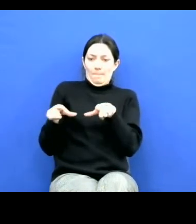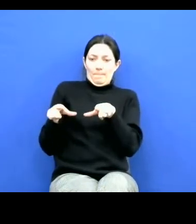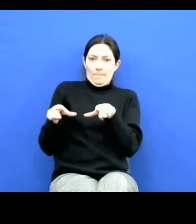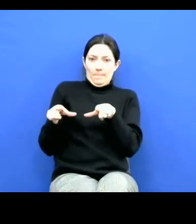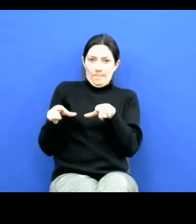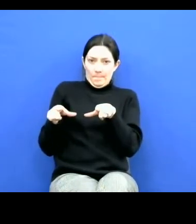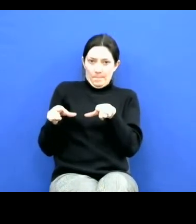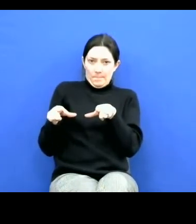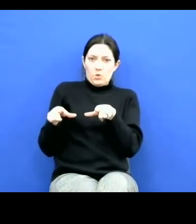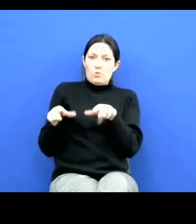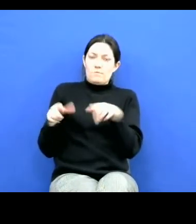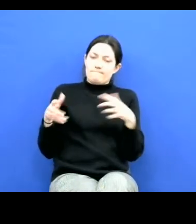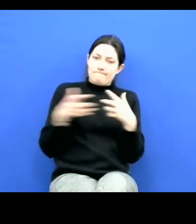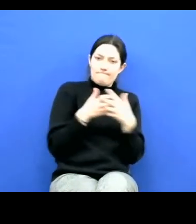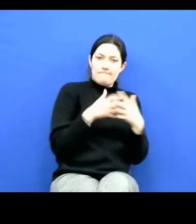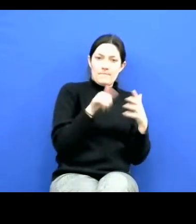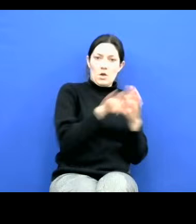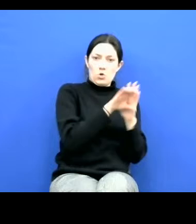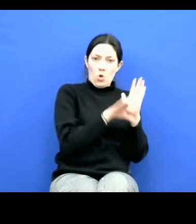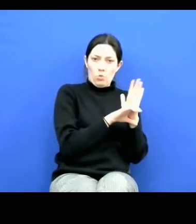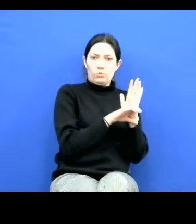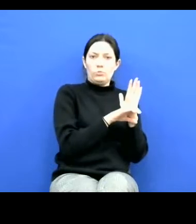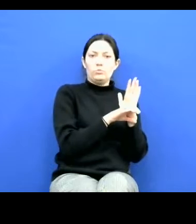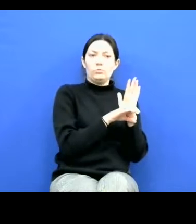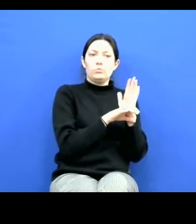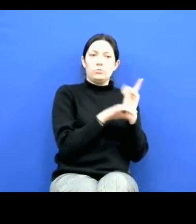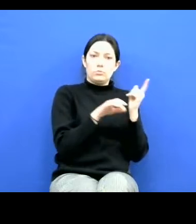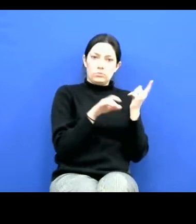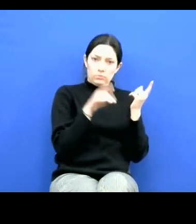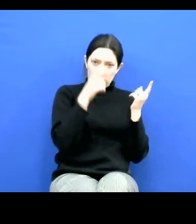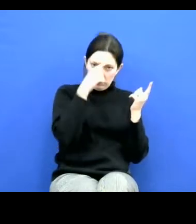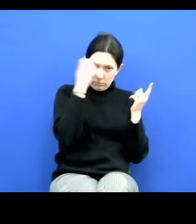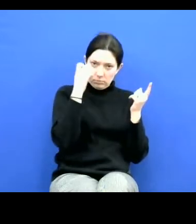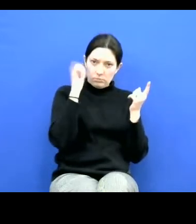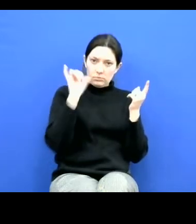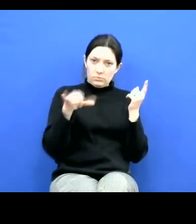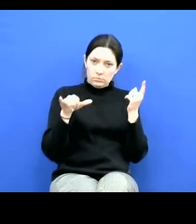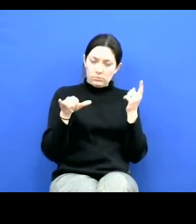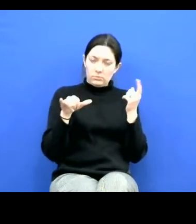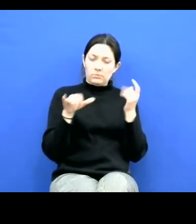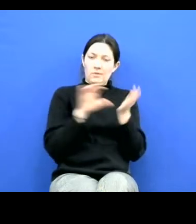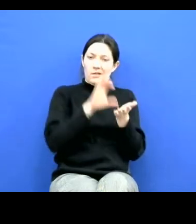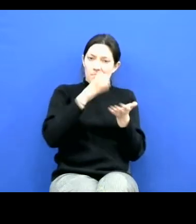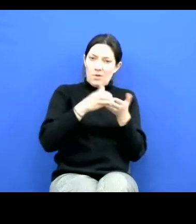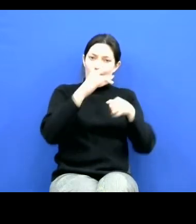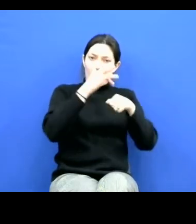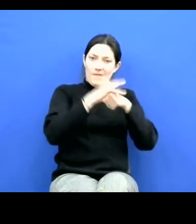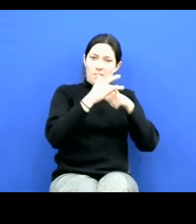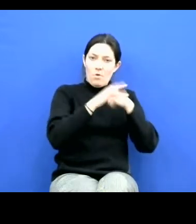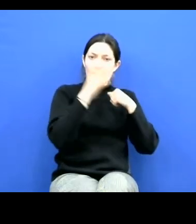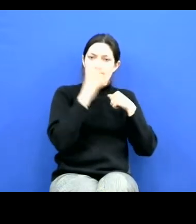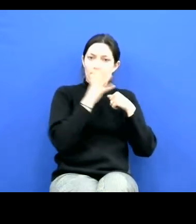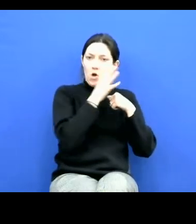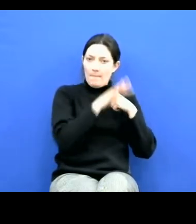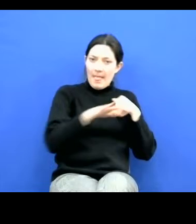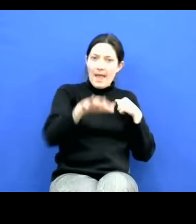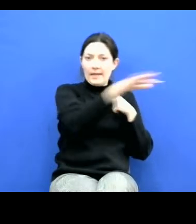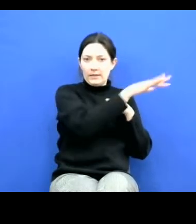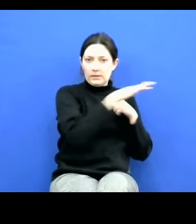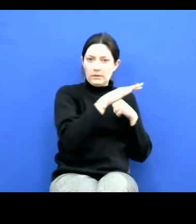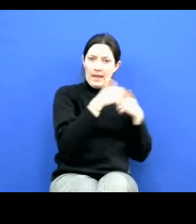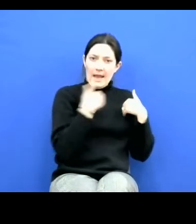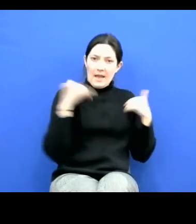and meet the code with regards to because of the amount of available farm land that they had